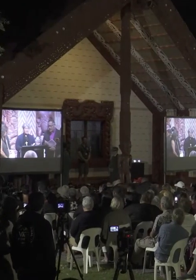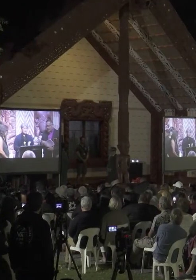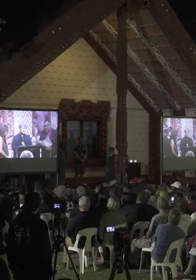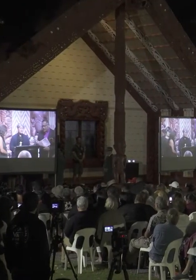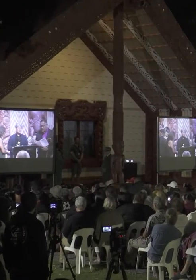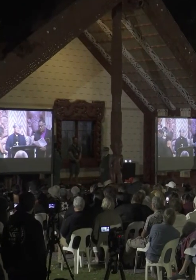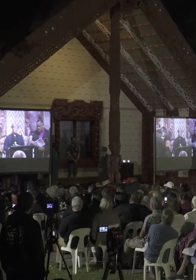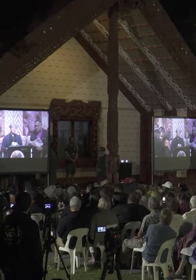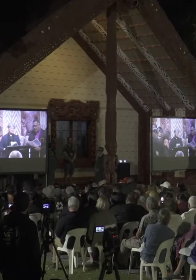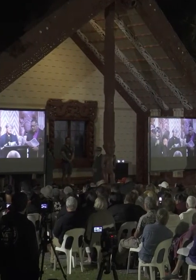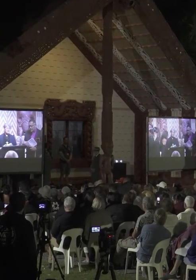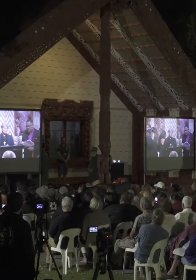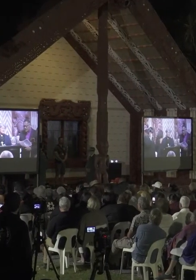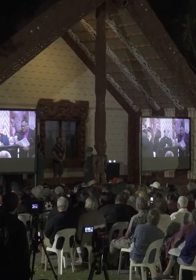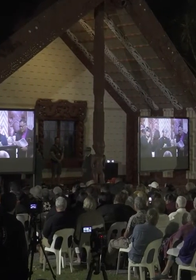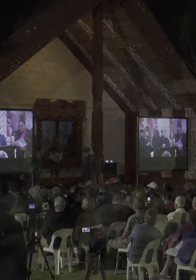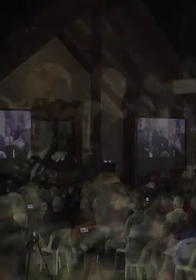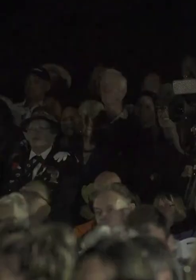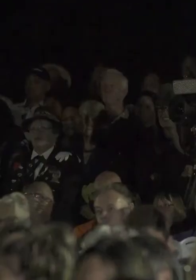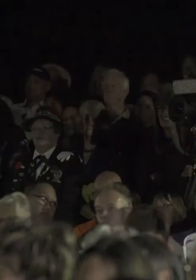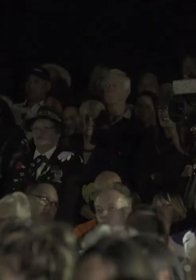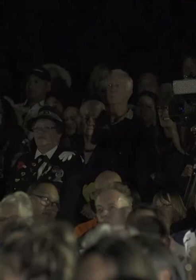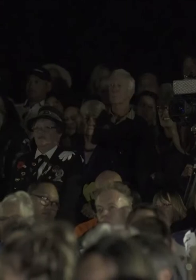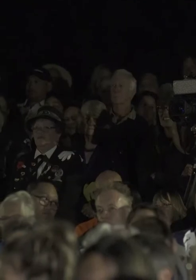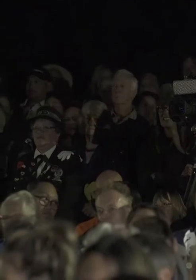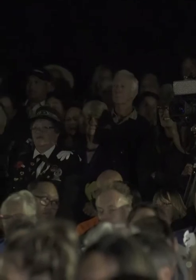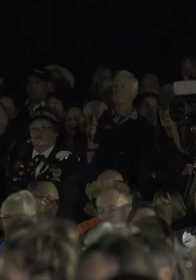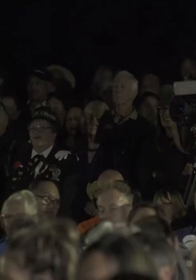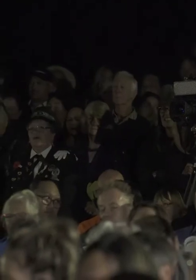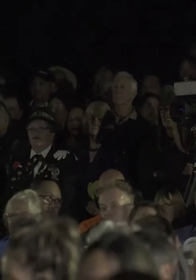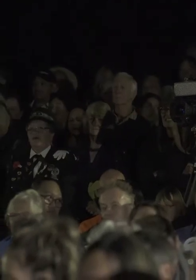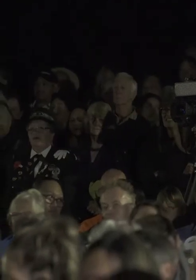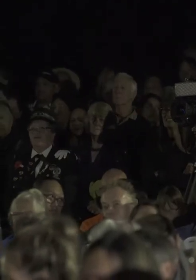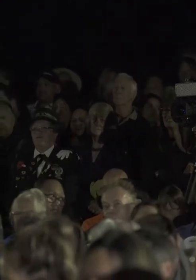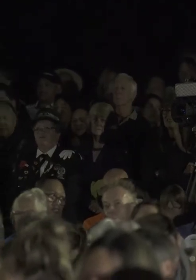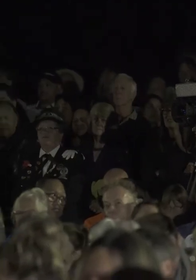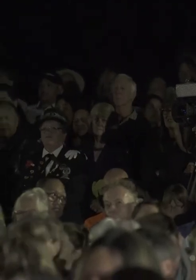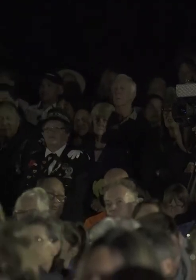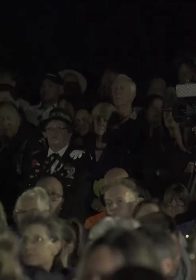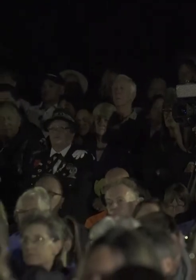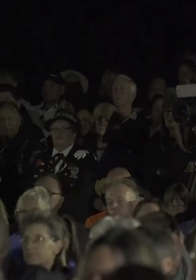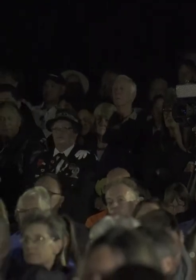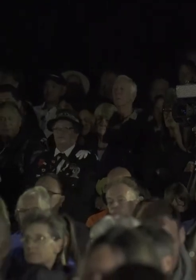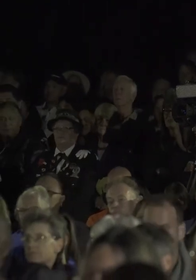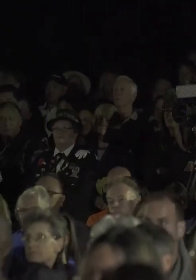Hallelujah. Hallelujah. Hallelujah. Hallelujah.